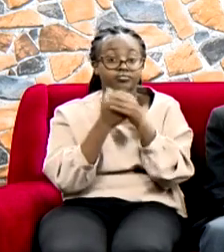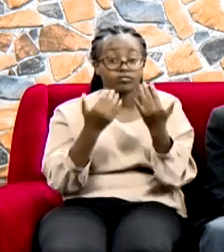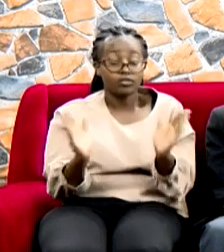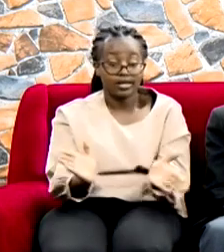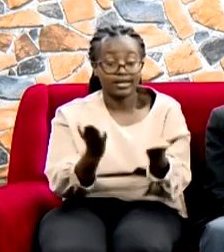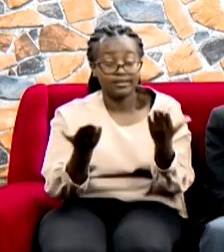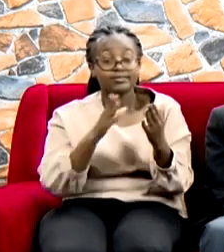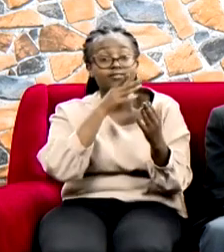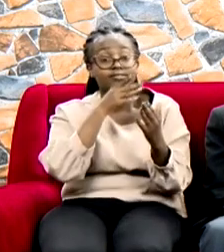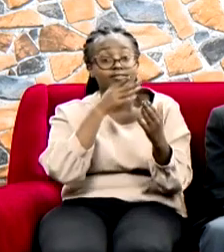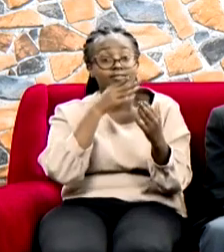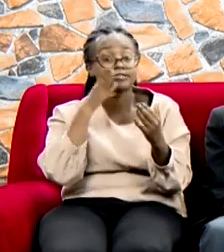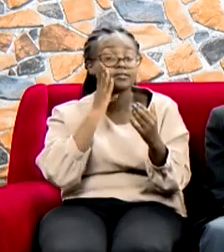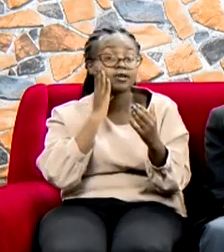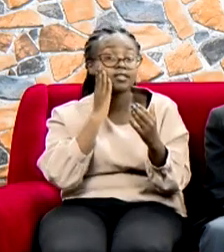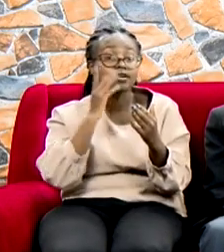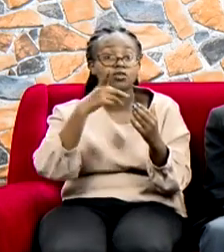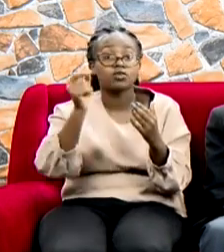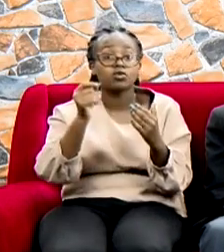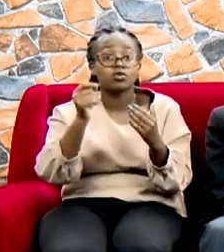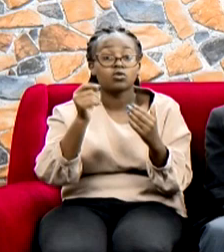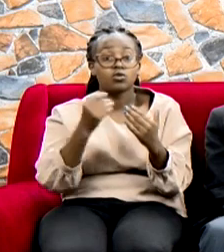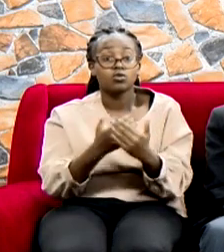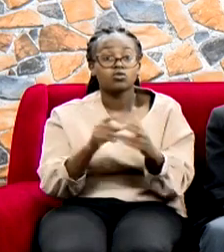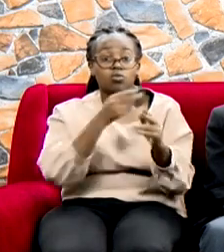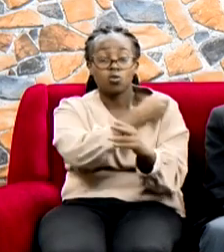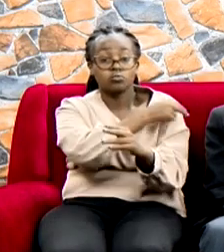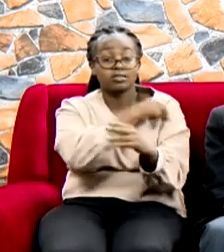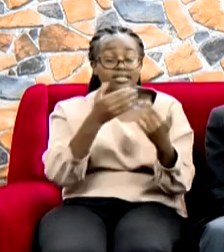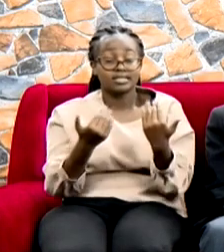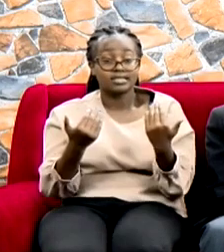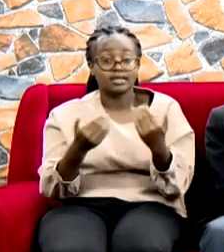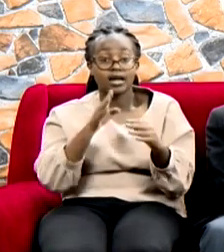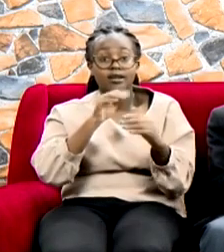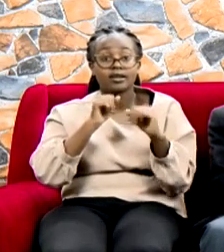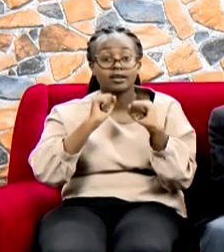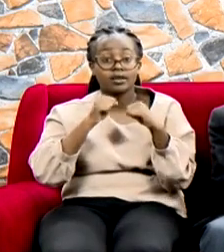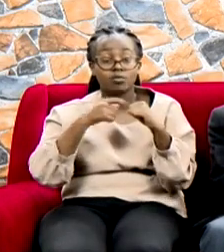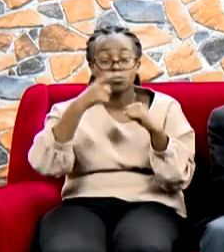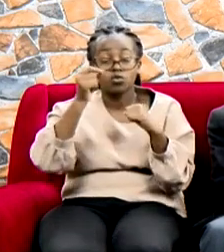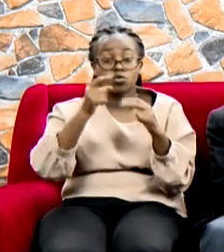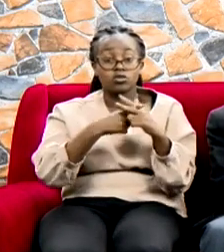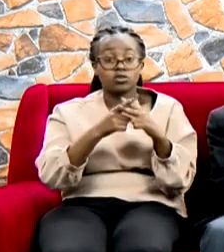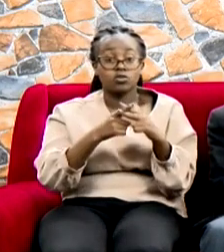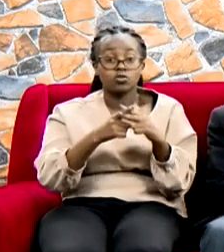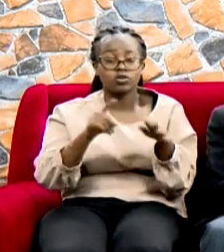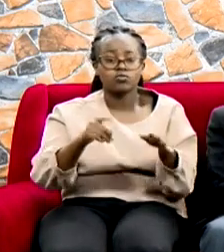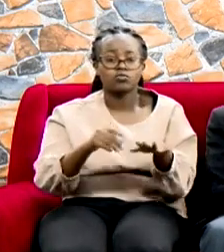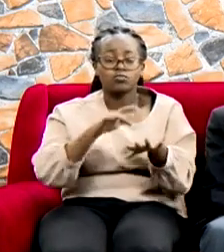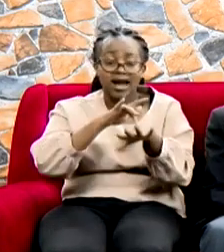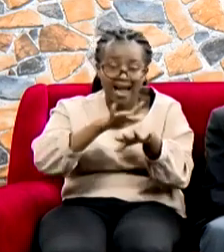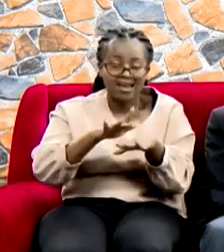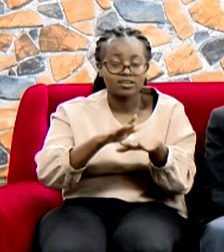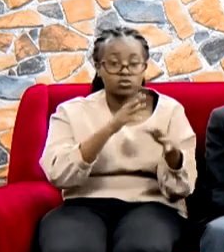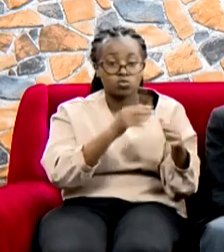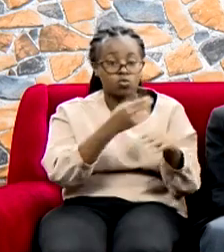encouraging the mothers to deliver in hospital so that these things are able to be and start going for your clinic early. Early.